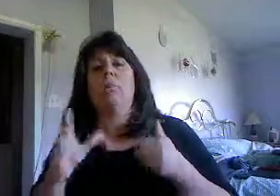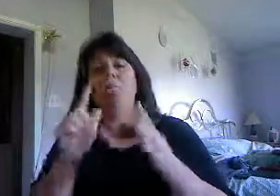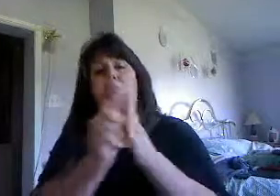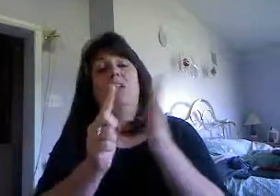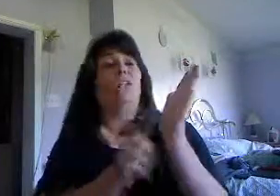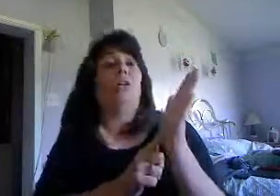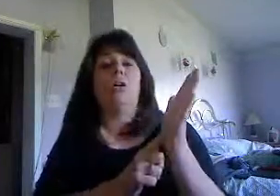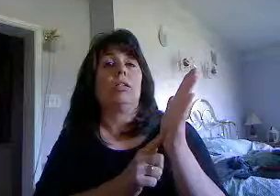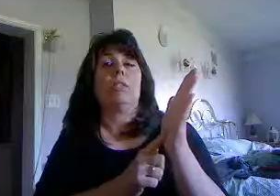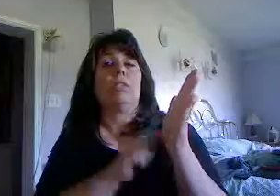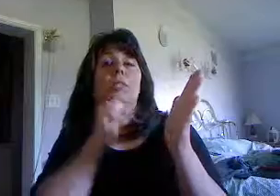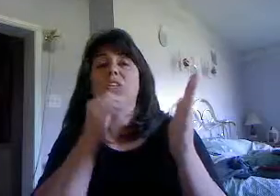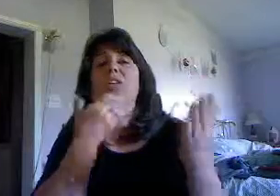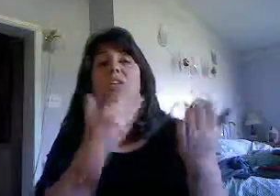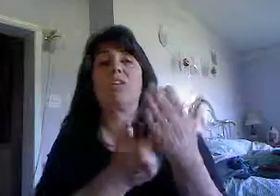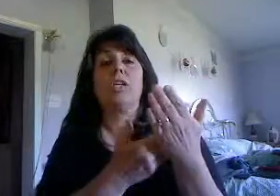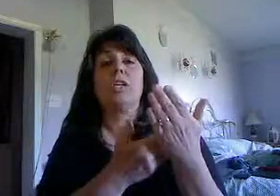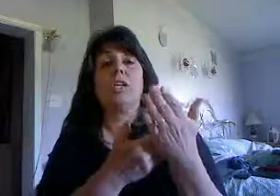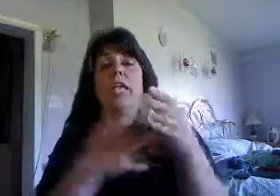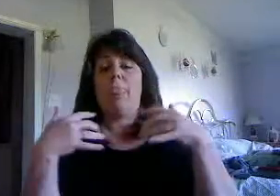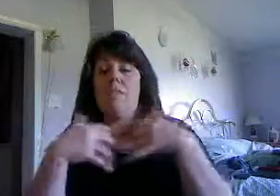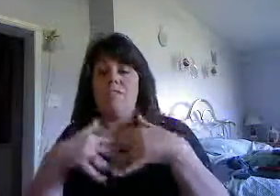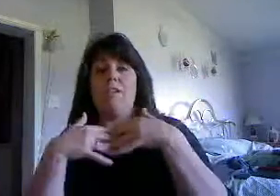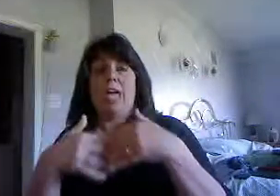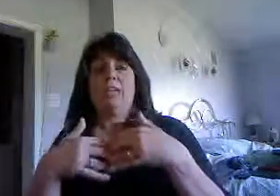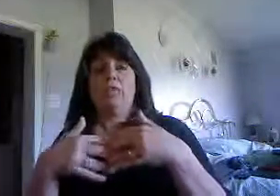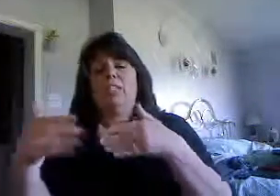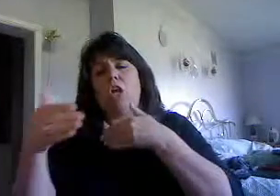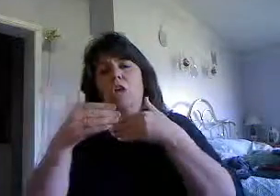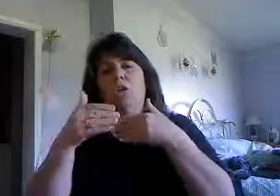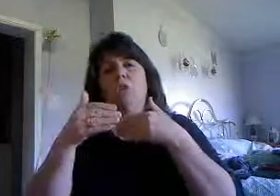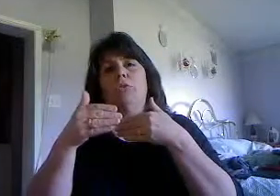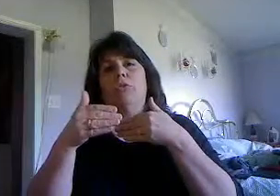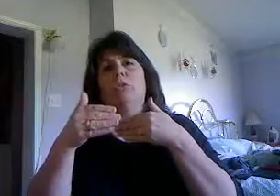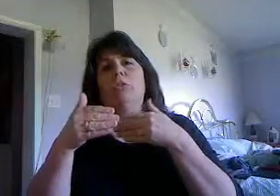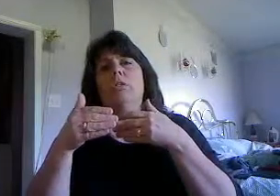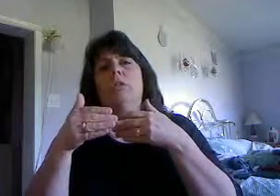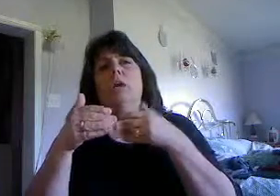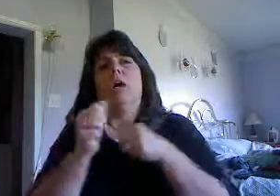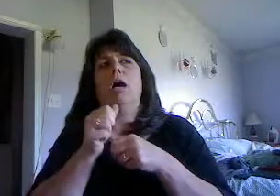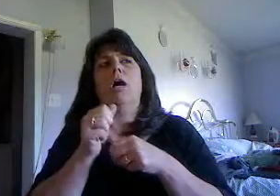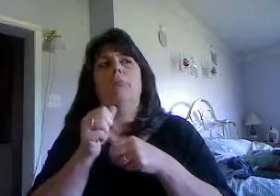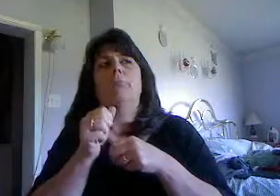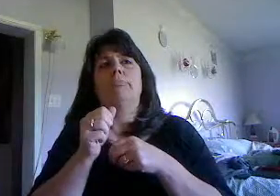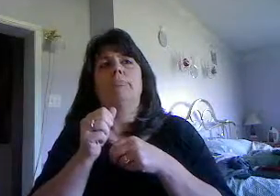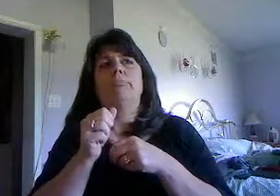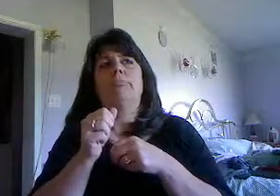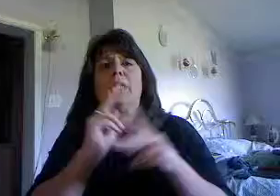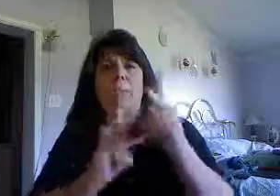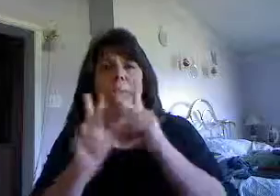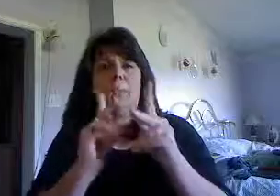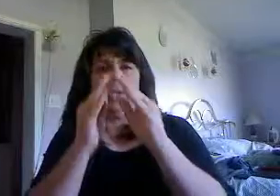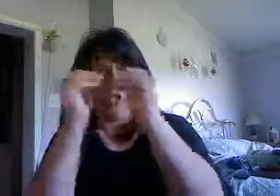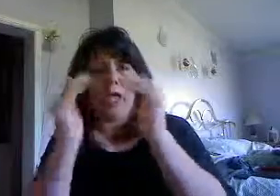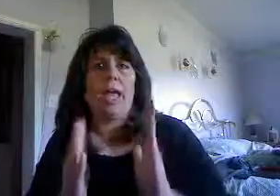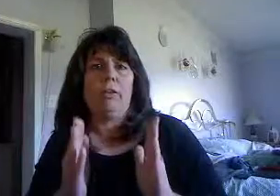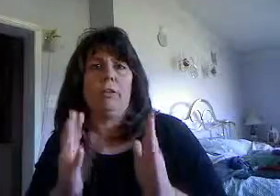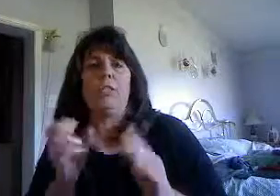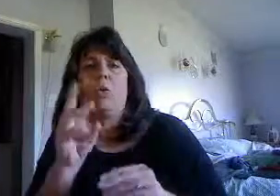and factories were often located next to residential neighborhoods. This further contributed to the push